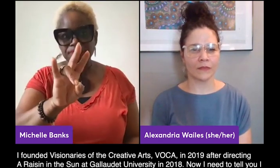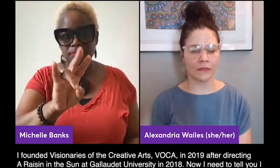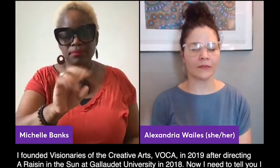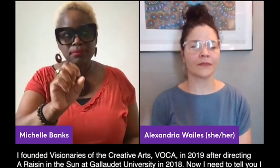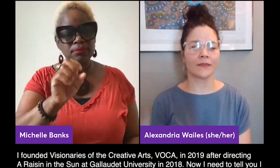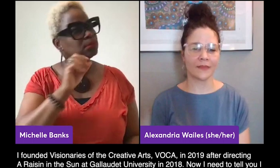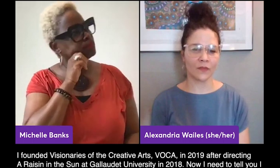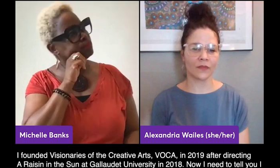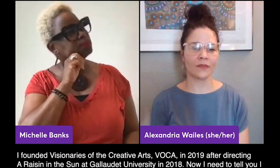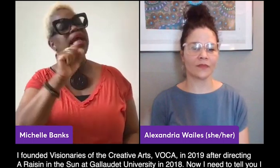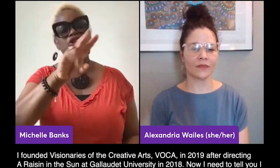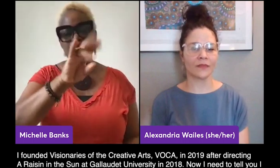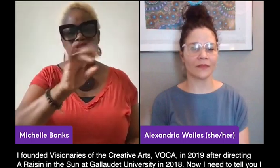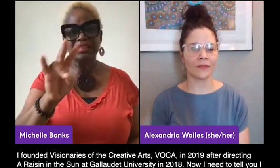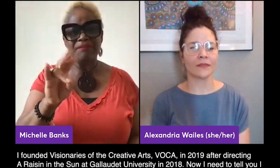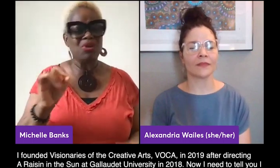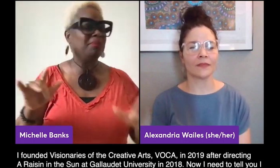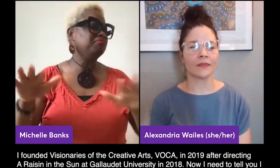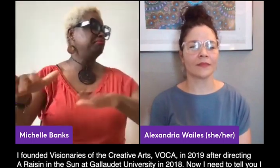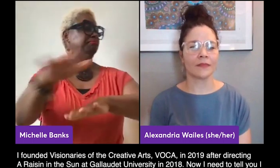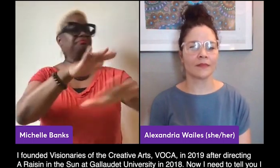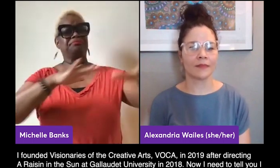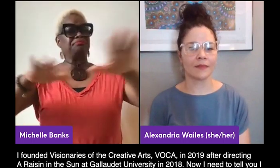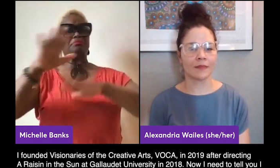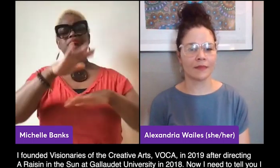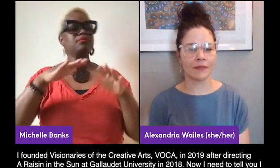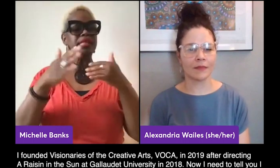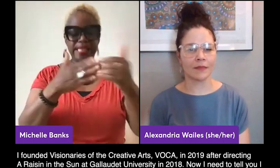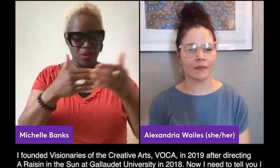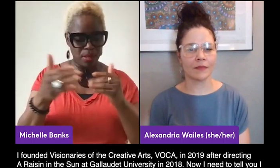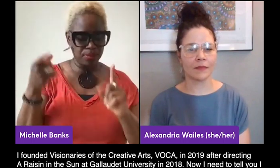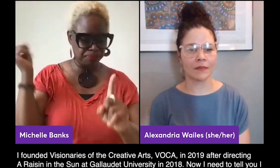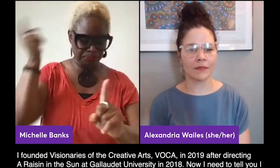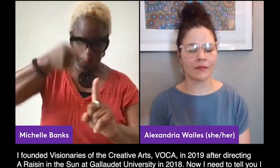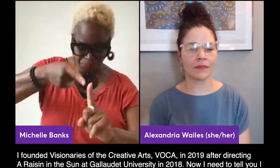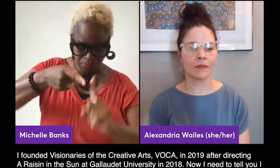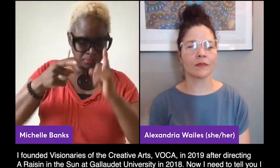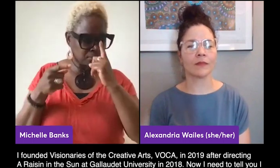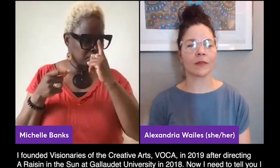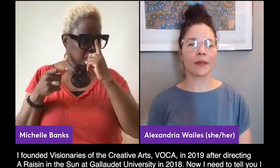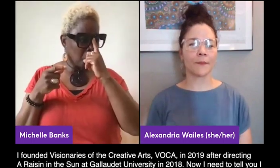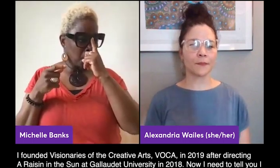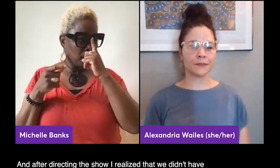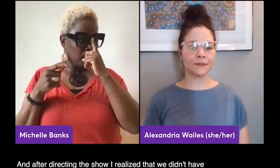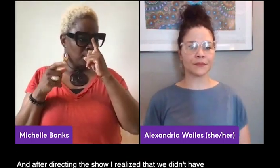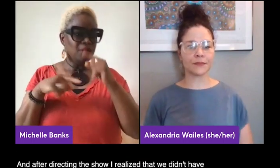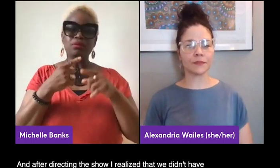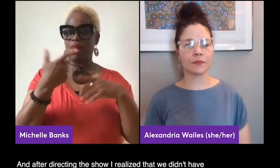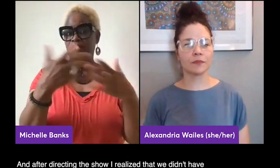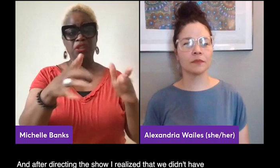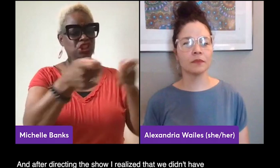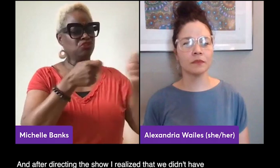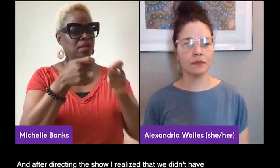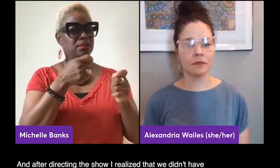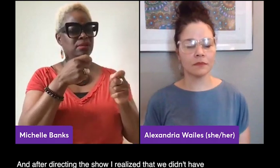2007. Yes, 2007. A lot of things were going on at the time. And after directing the